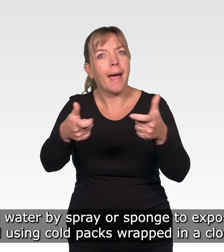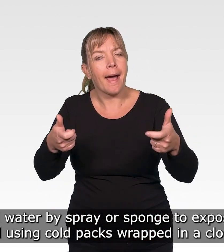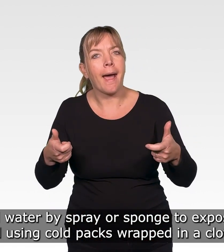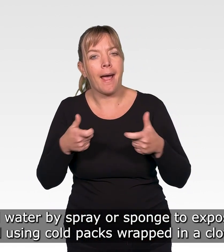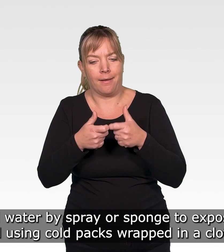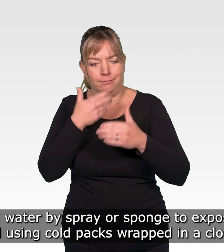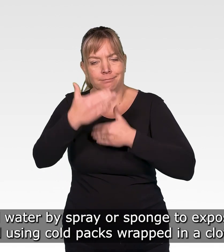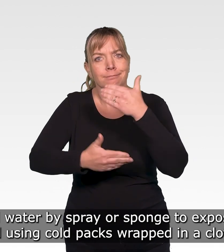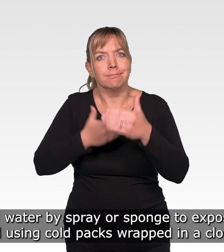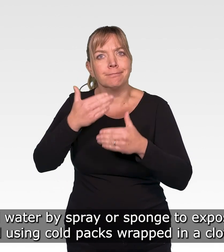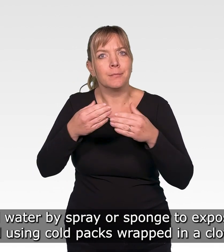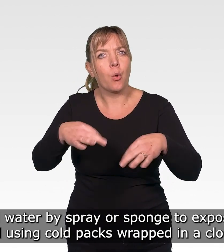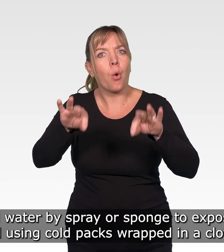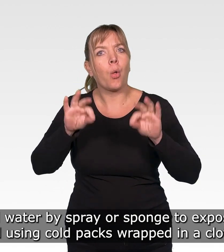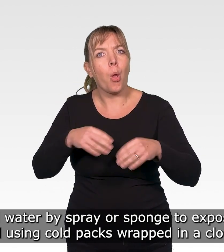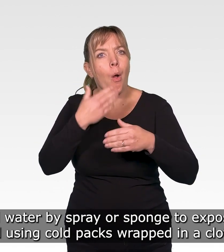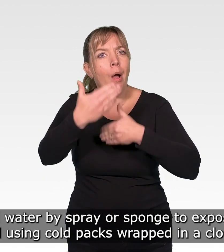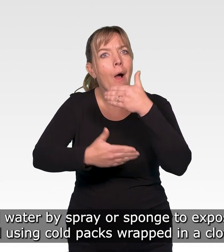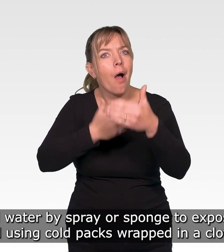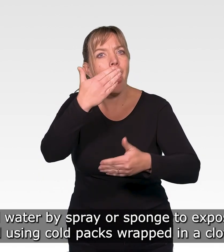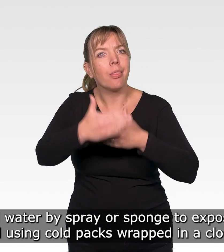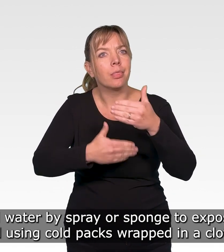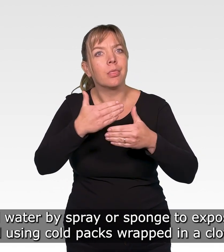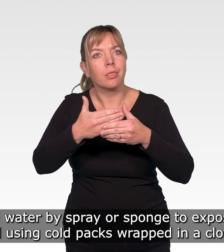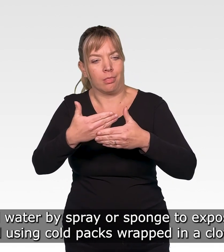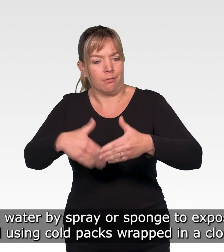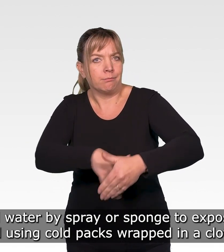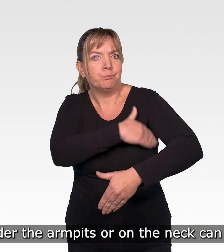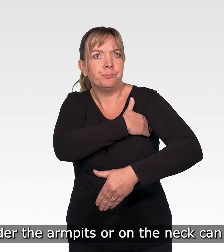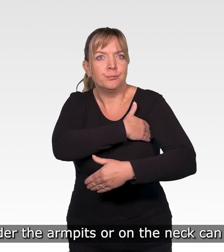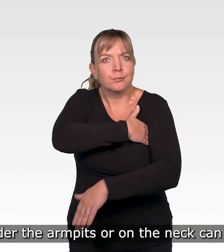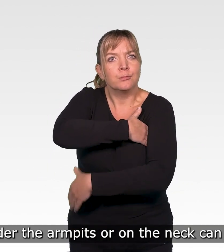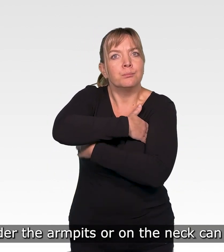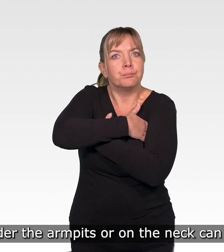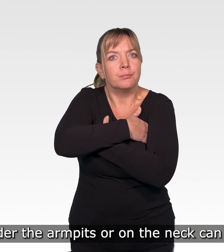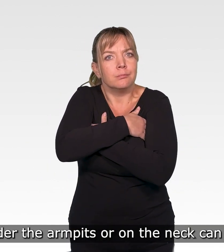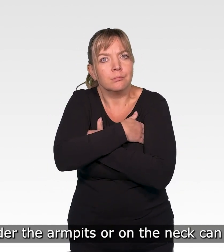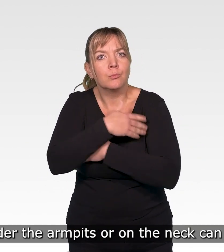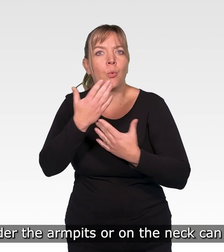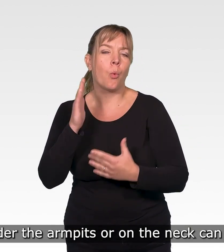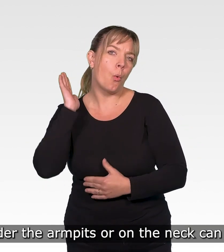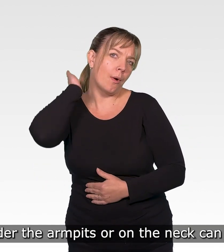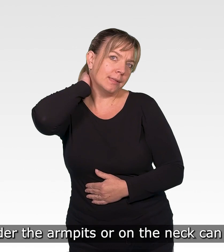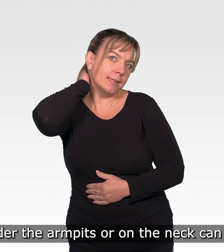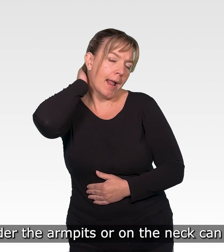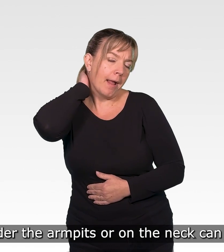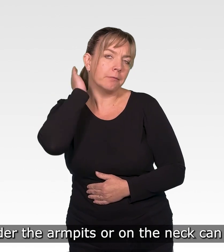And using cold packs wrapped in a cloth and put under the armpits or on the neck can also help.